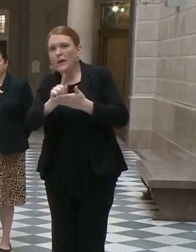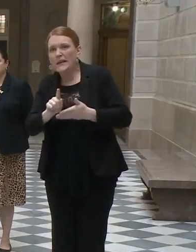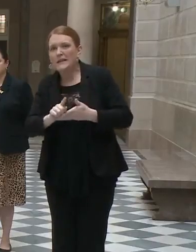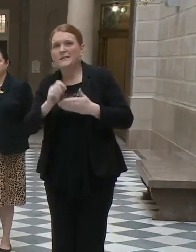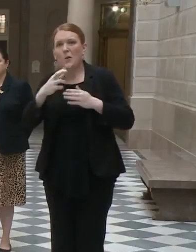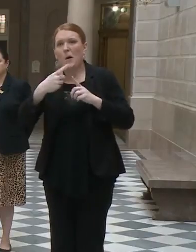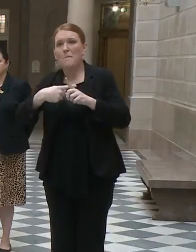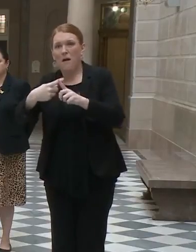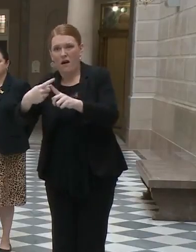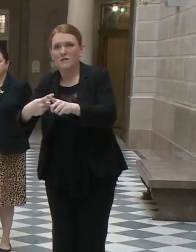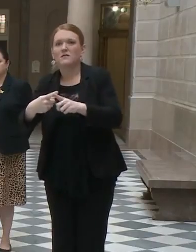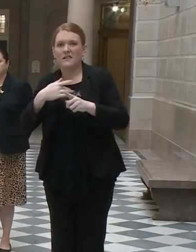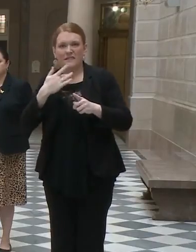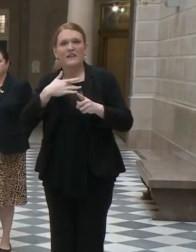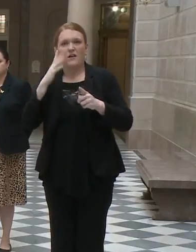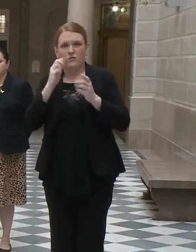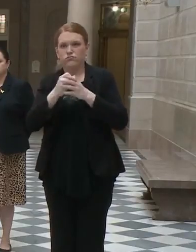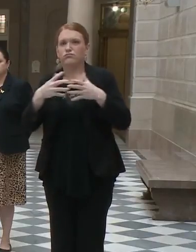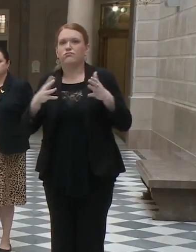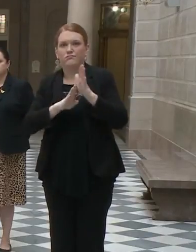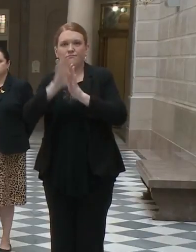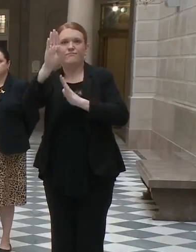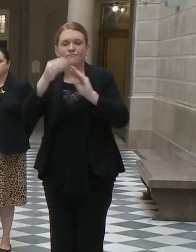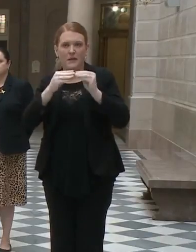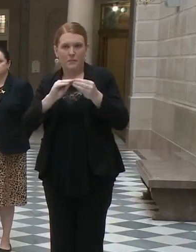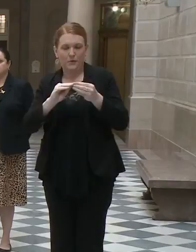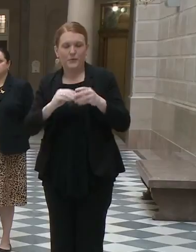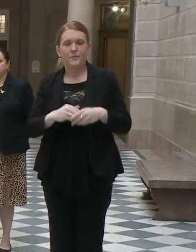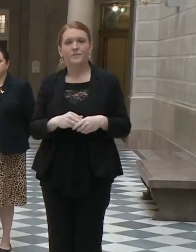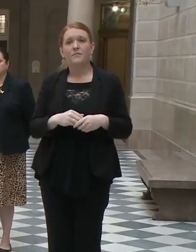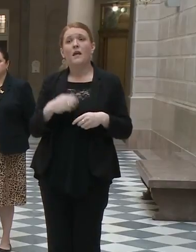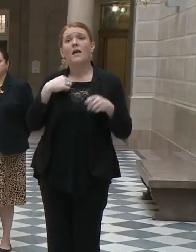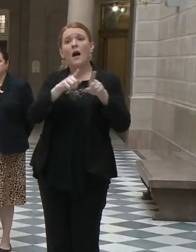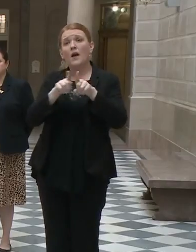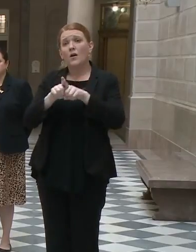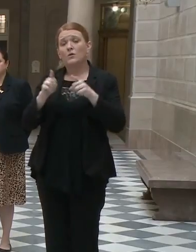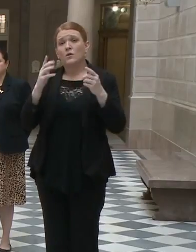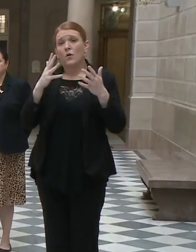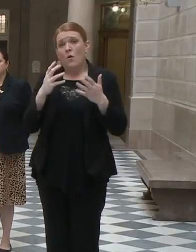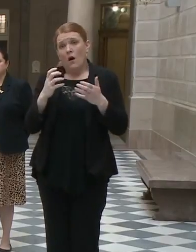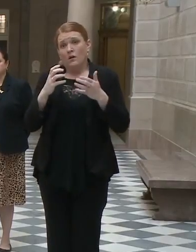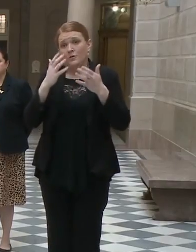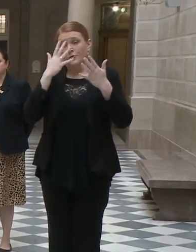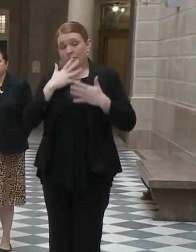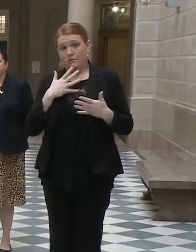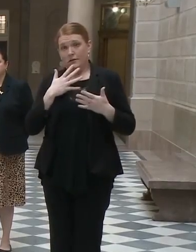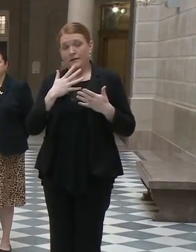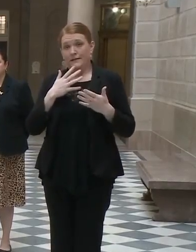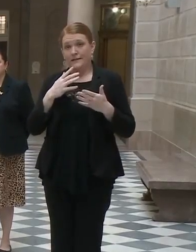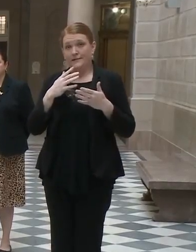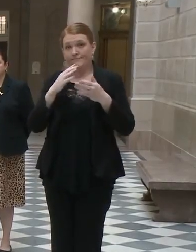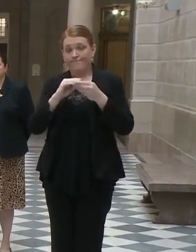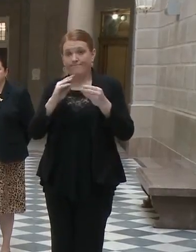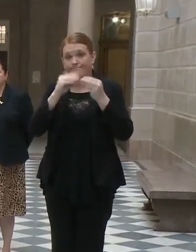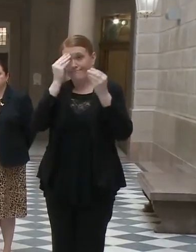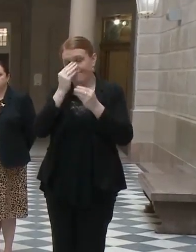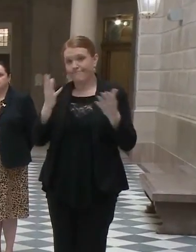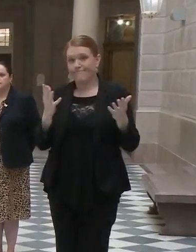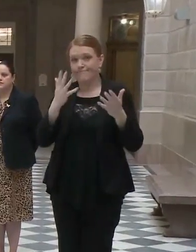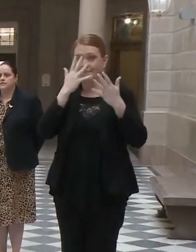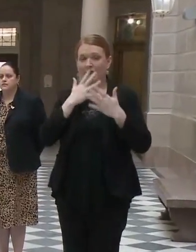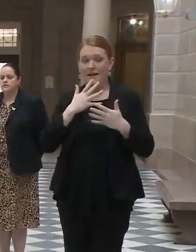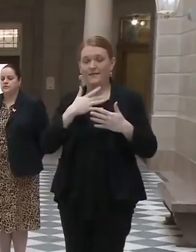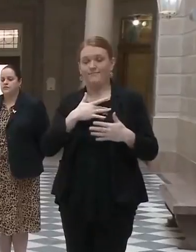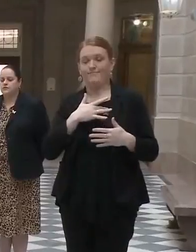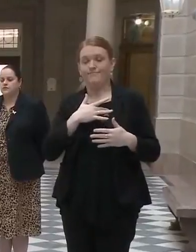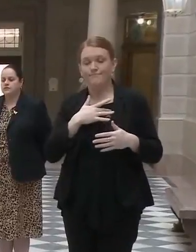I also want to say with a heavy heart today that we have had four fatalities